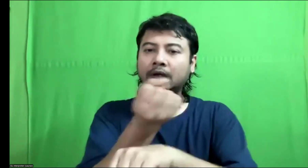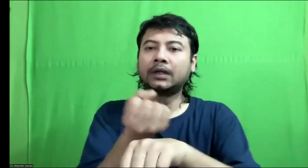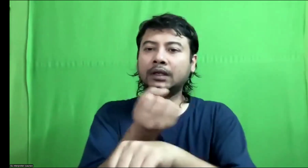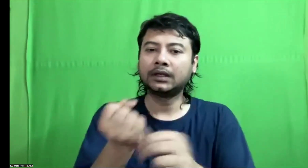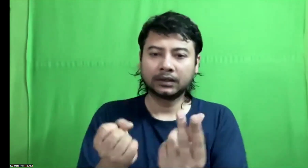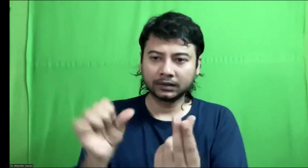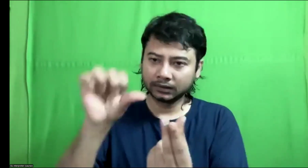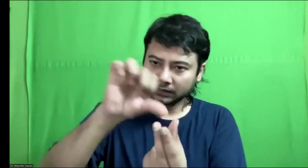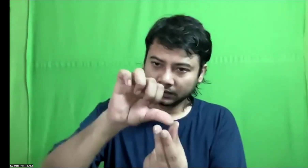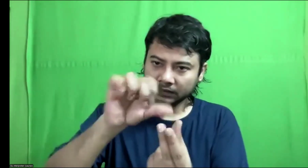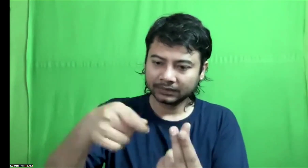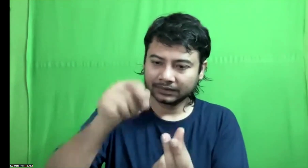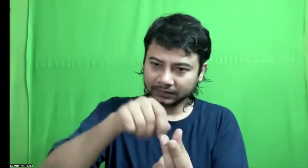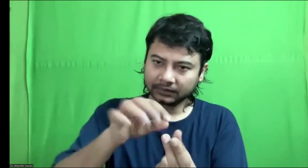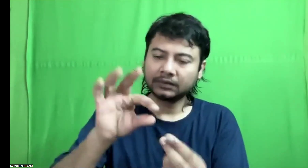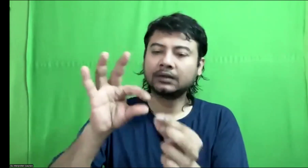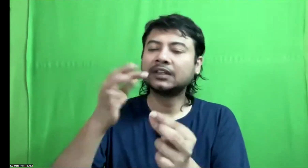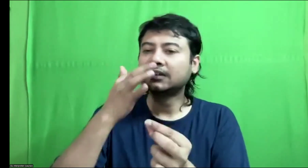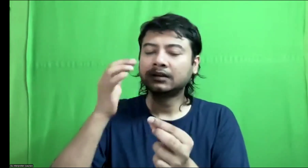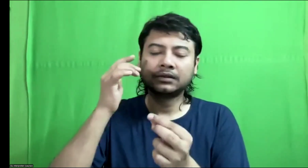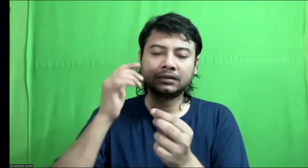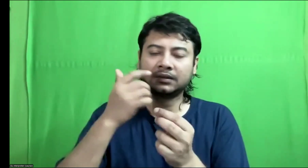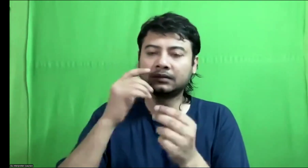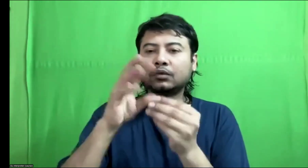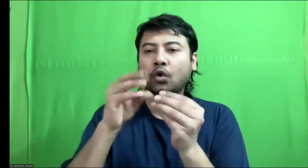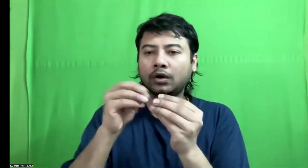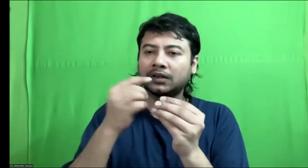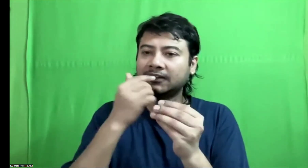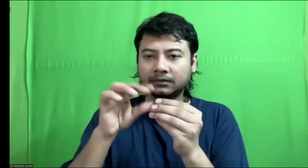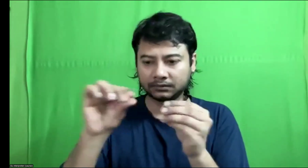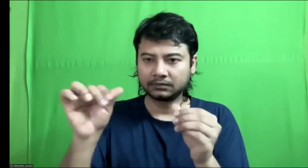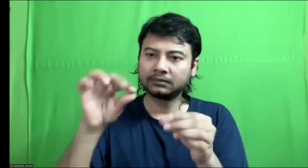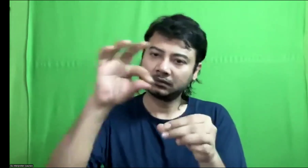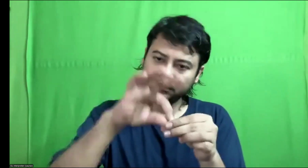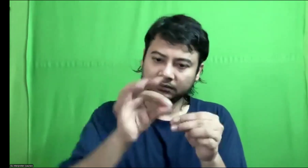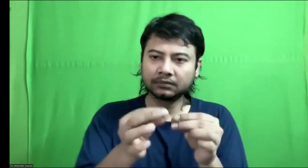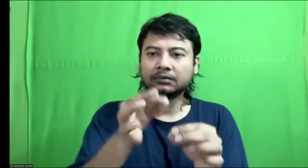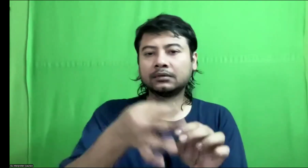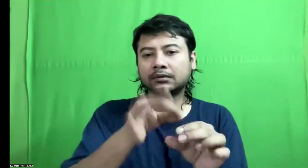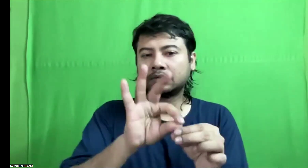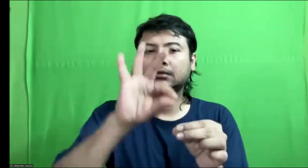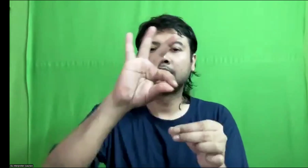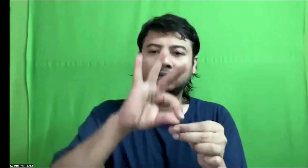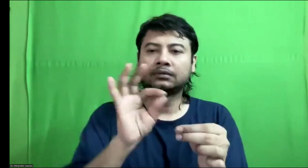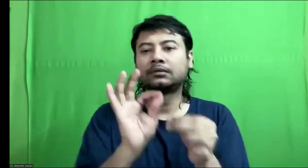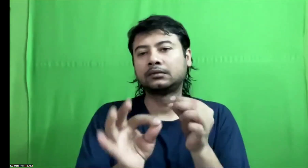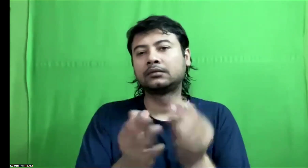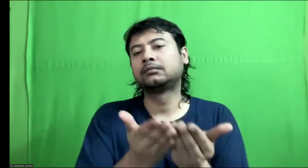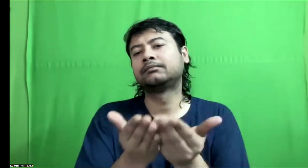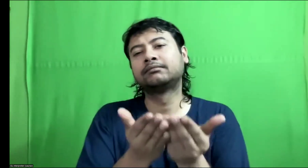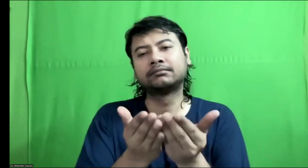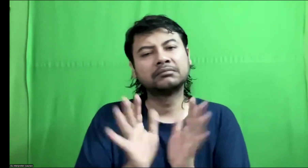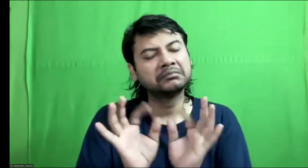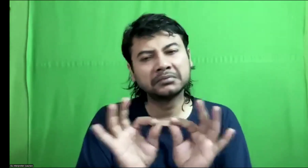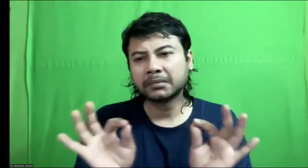That's it. Simple. You can do it morning, evening, both times. And if you are going to office, you don't get time. You can do it early